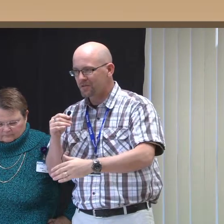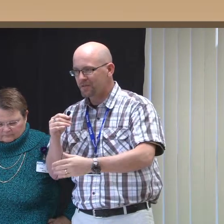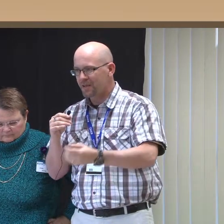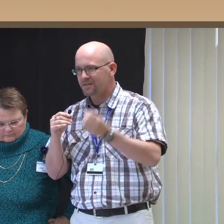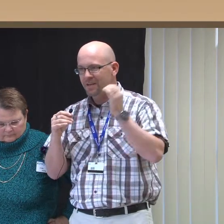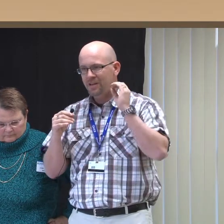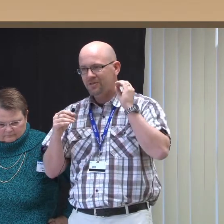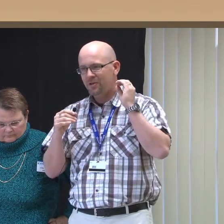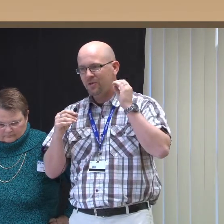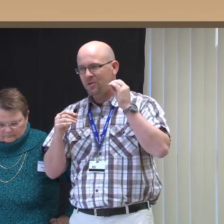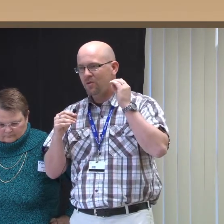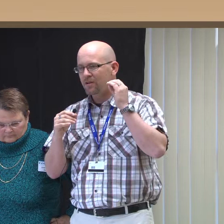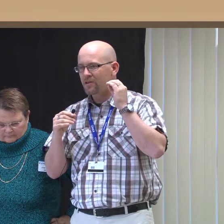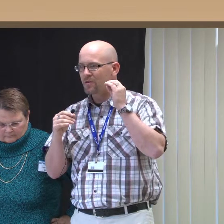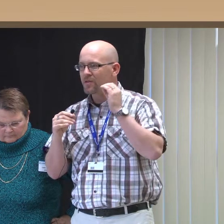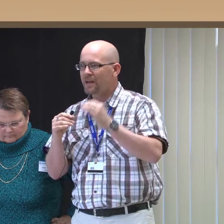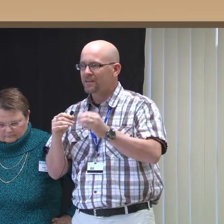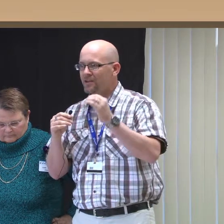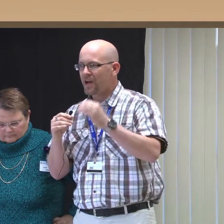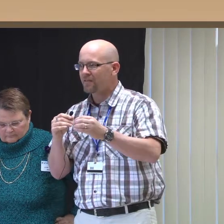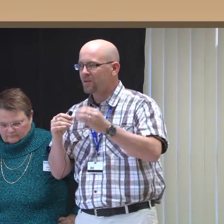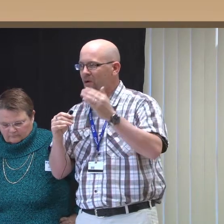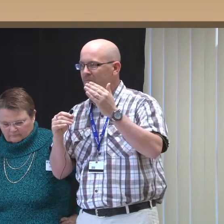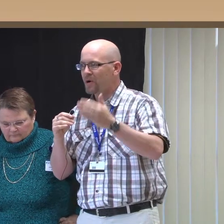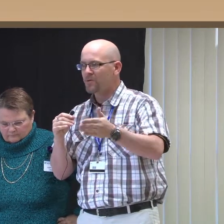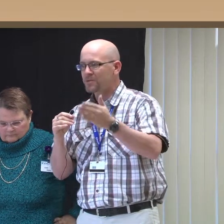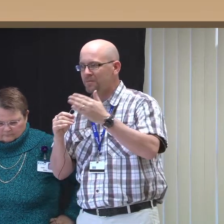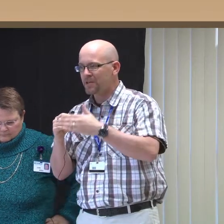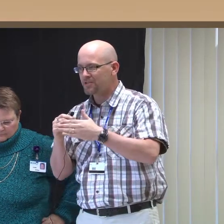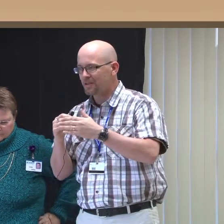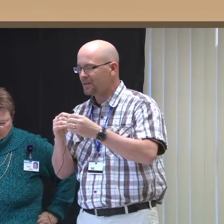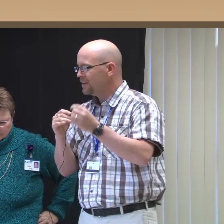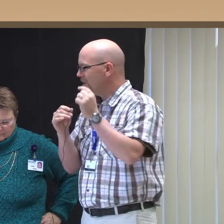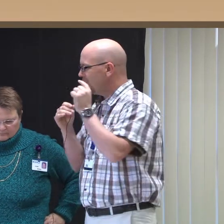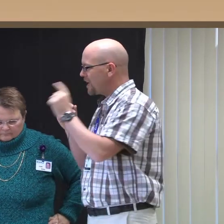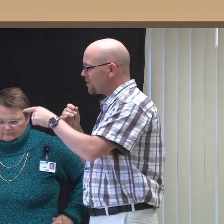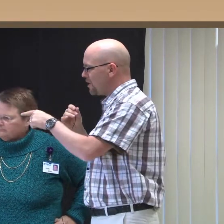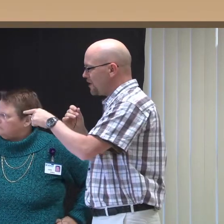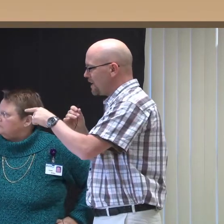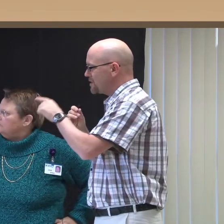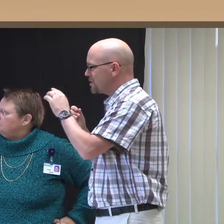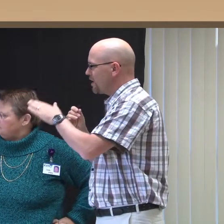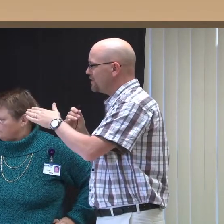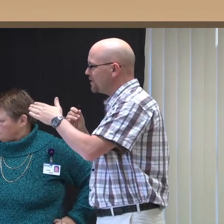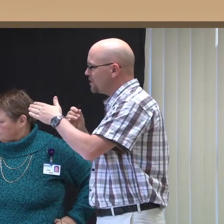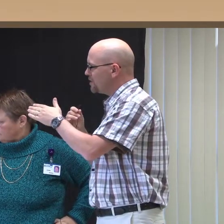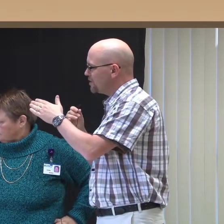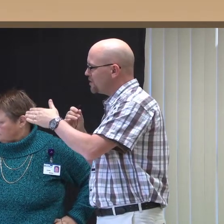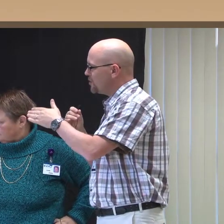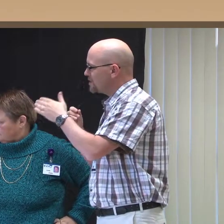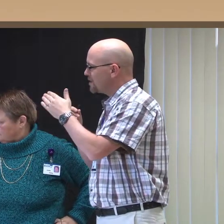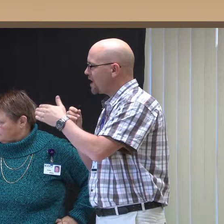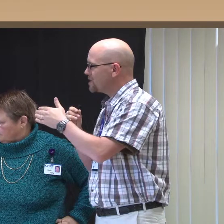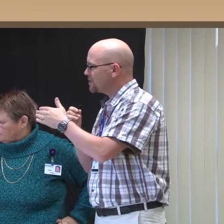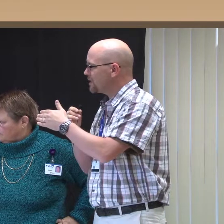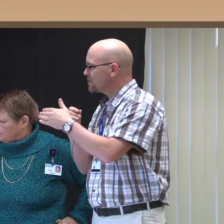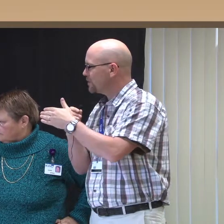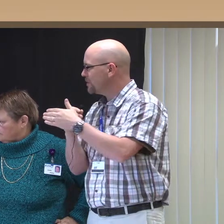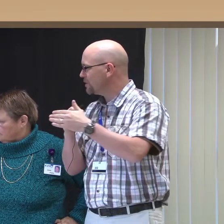someplace. So you, you think that they're having one post admission. The other one is the one that you, you as the hospitalist would do